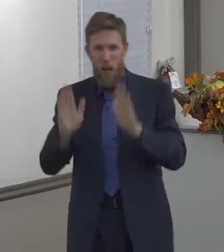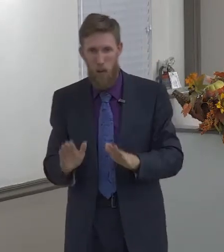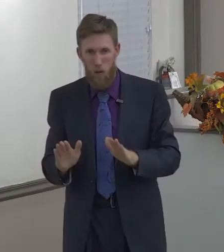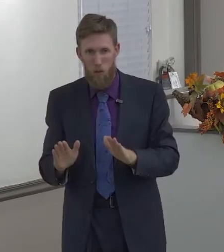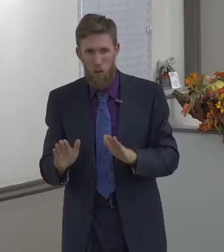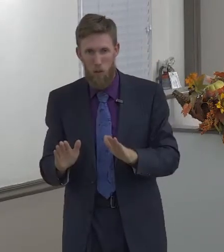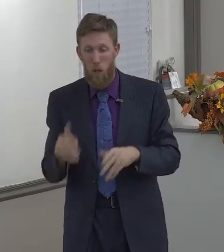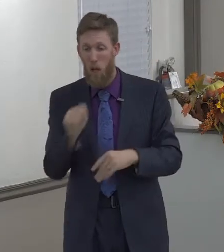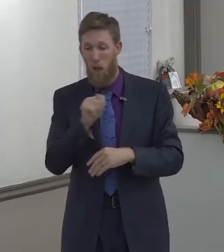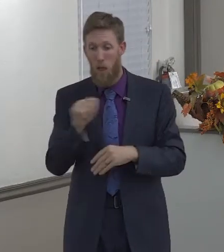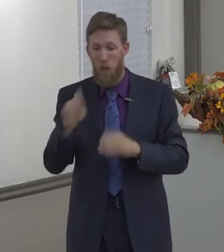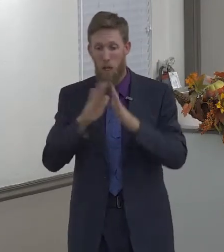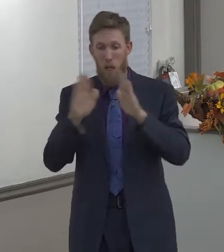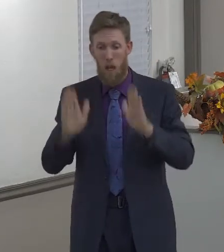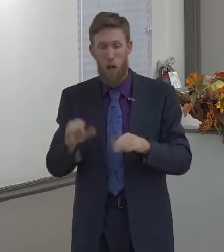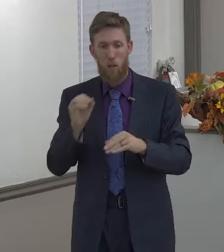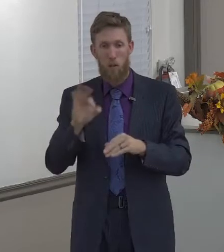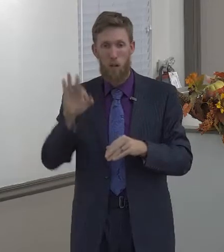homebody.